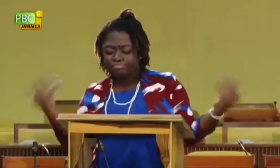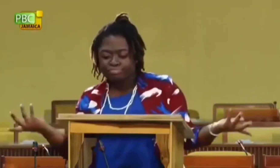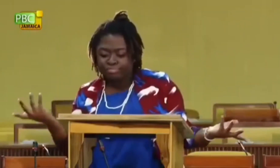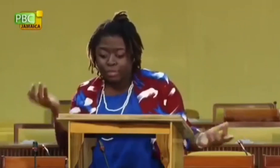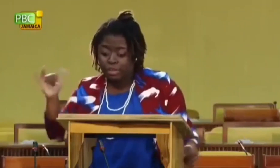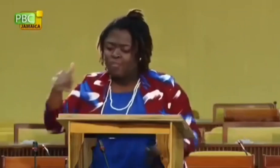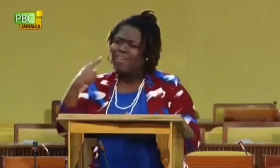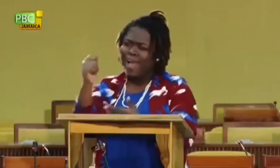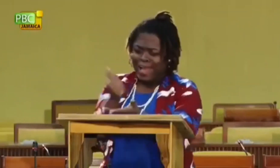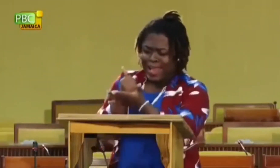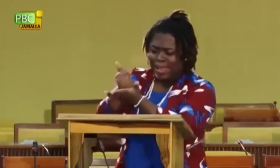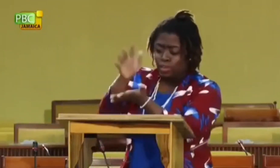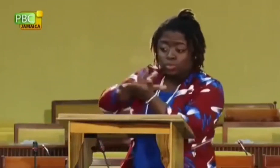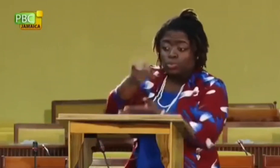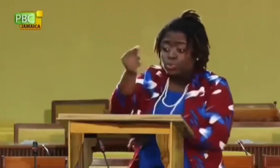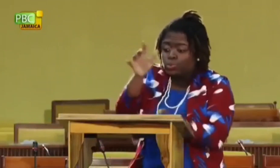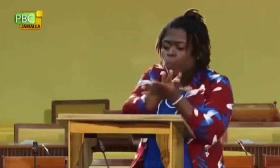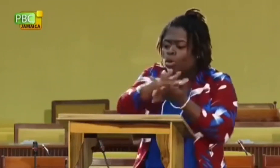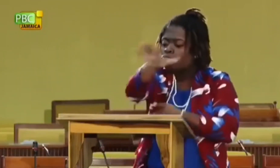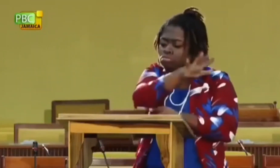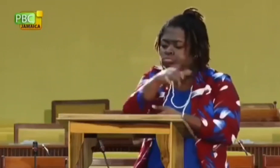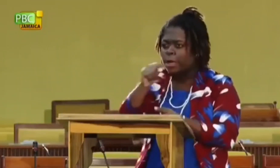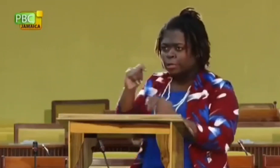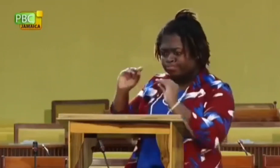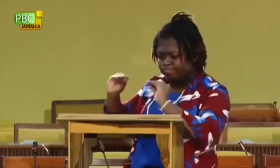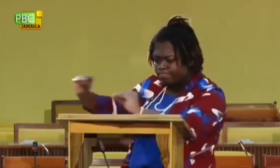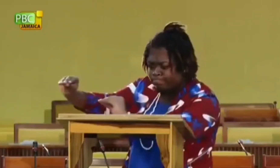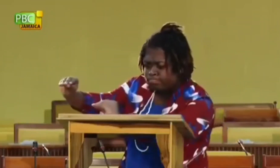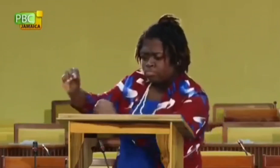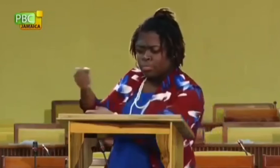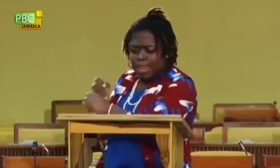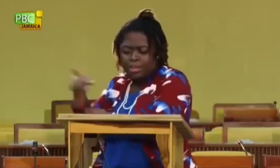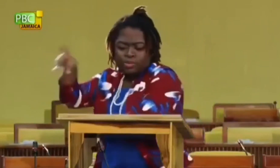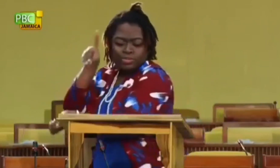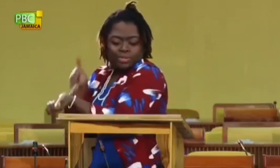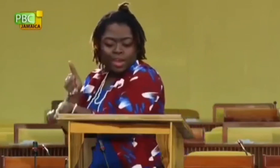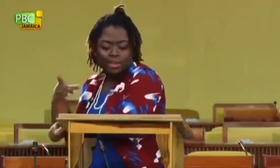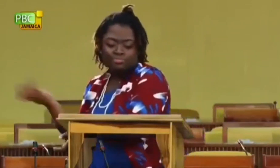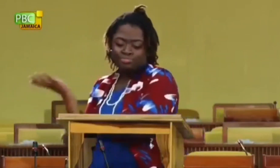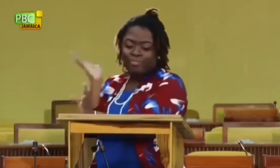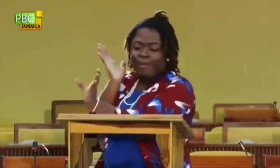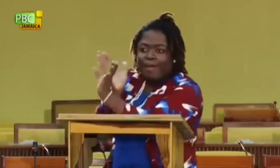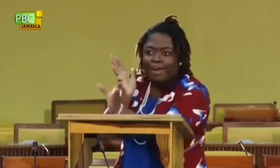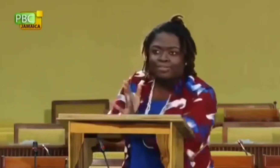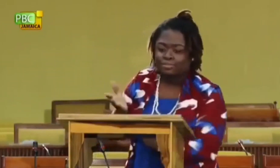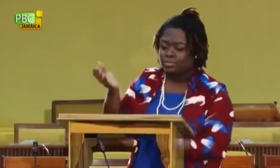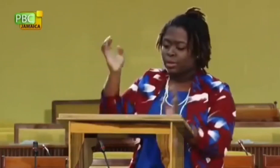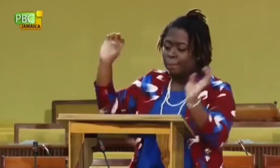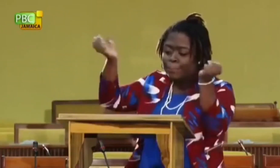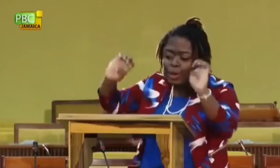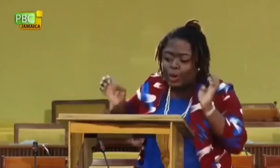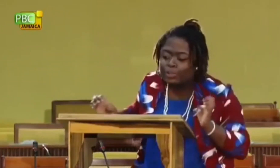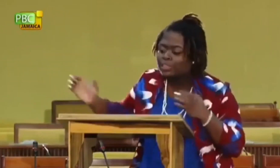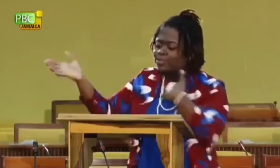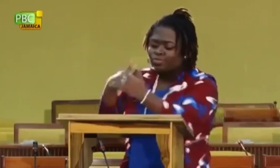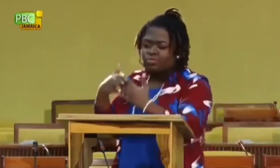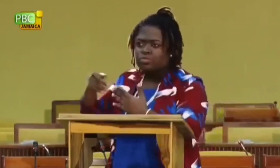time, organically and naturally dissipate. Schools will produce doctors,